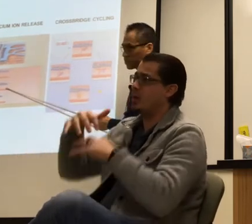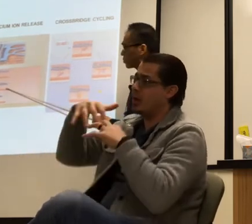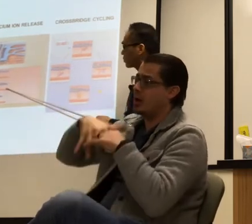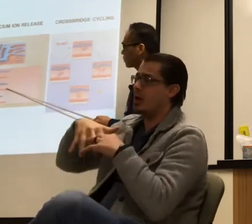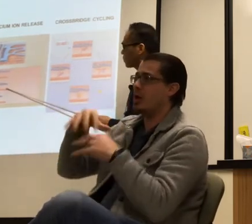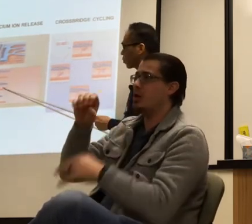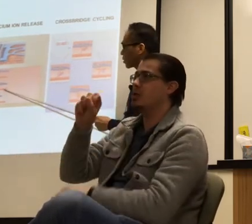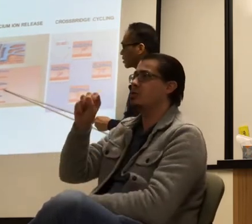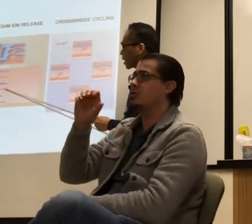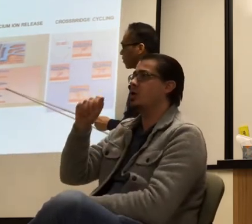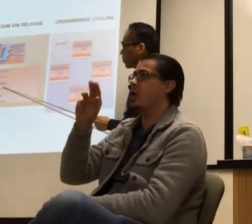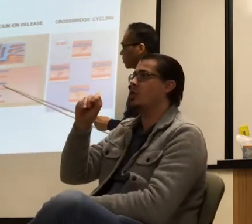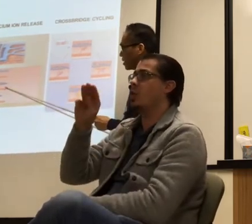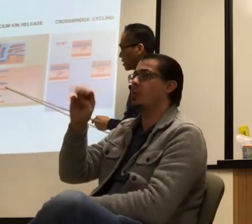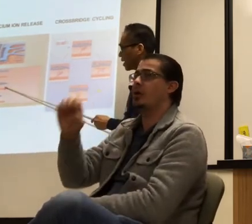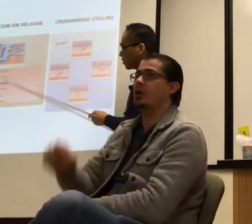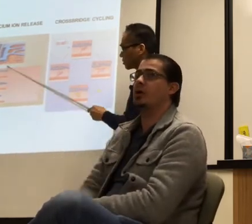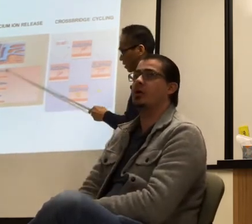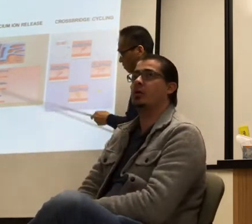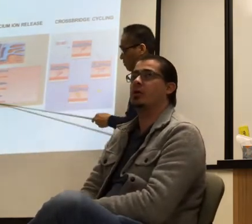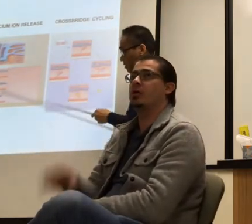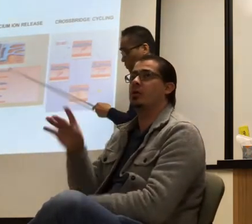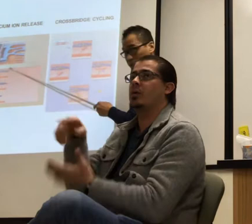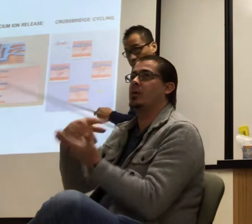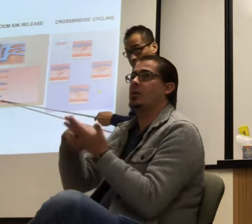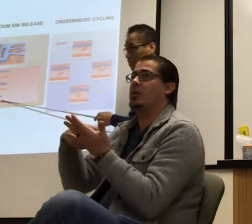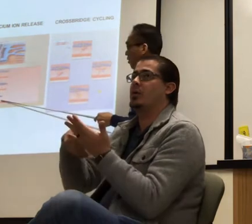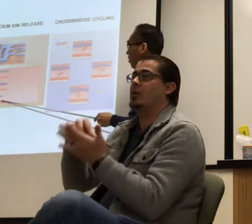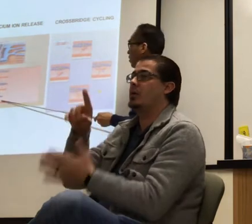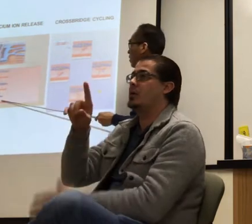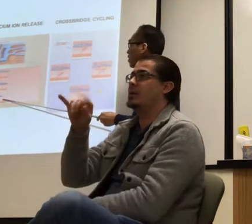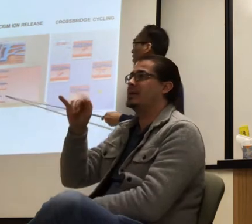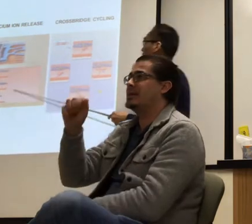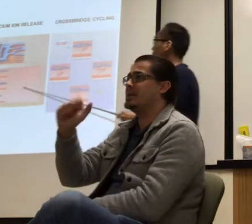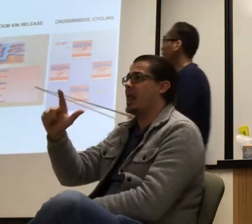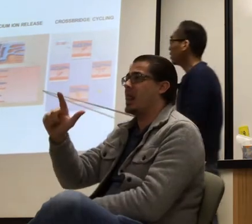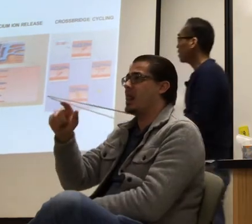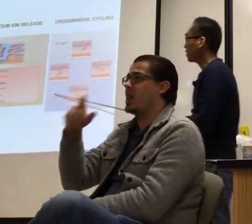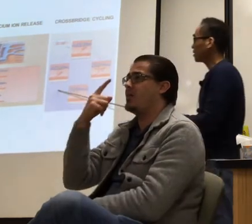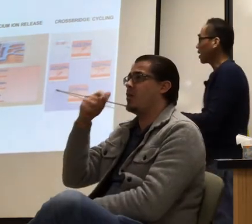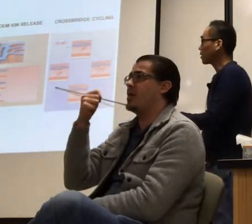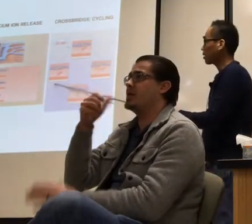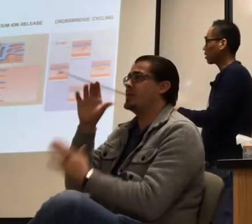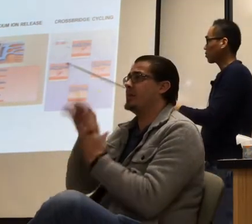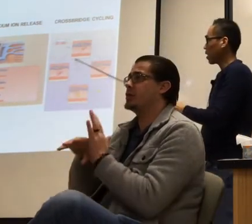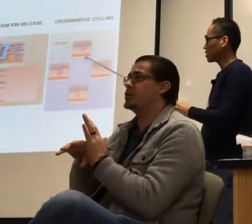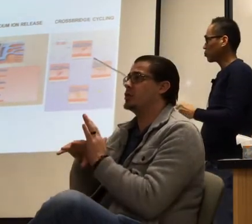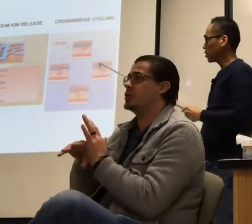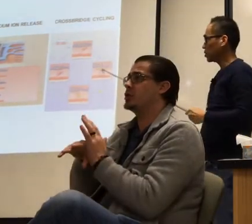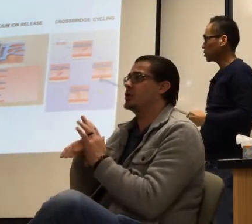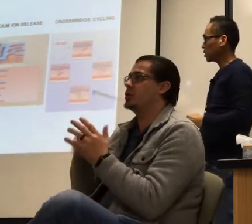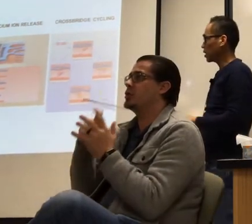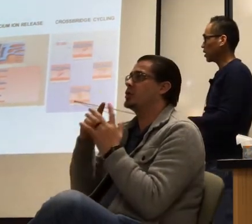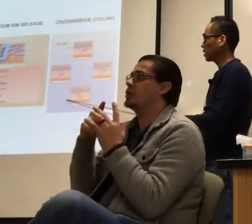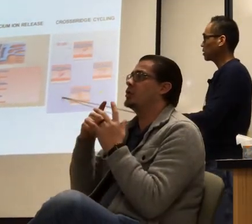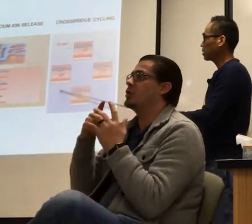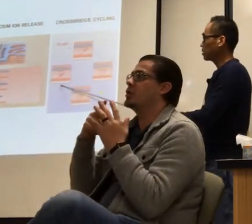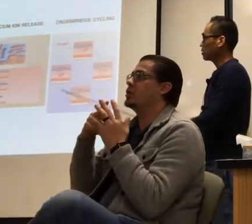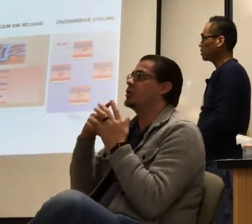sarcomere structure. But we're going to talk about the details of this picture here in the topic called cross-bridge